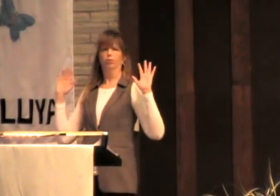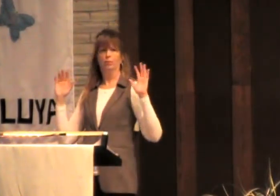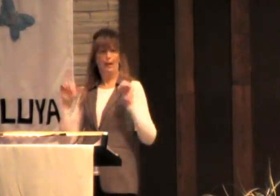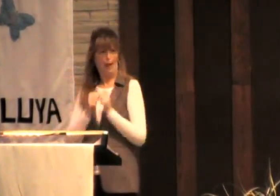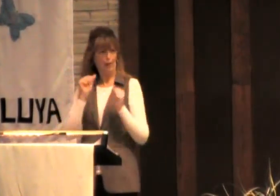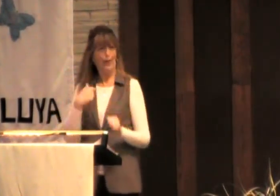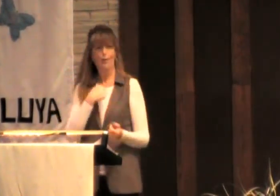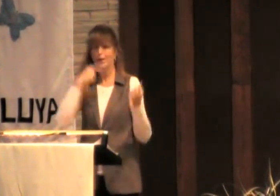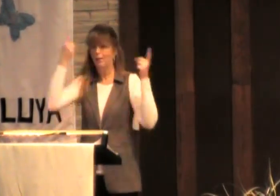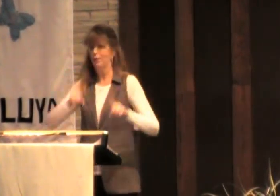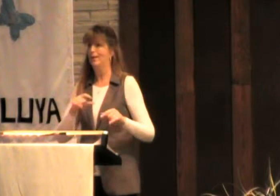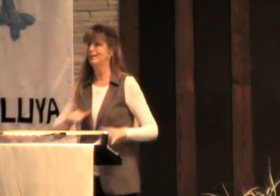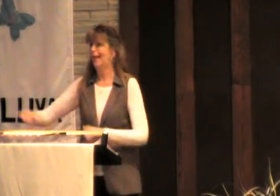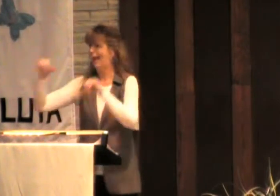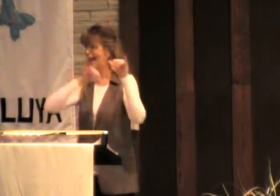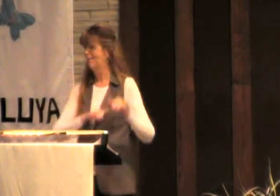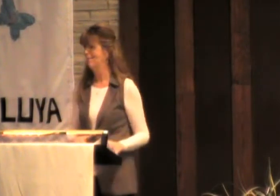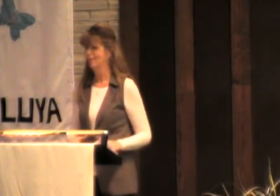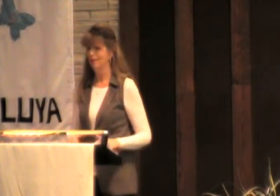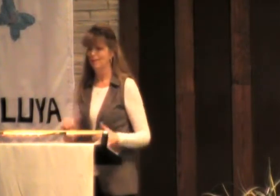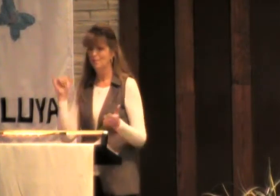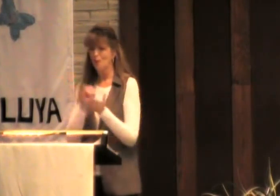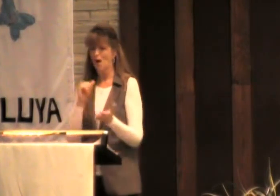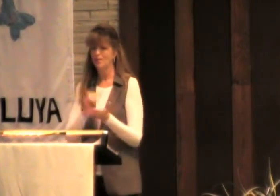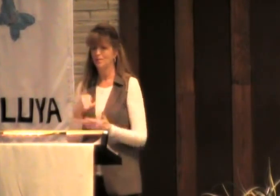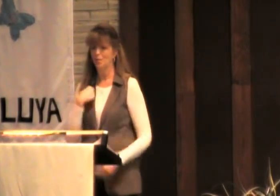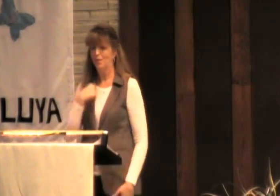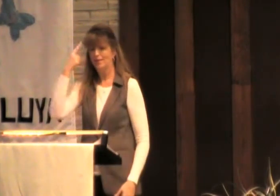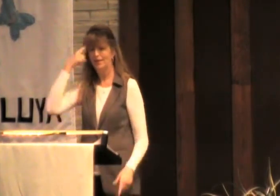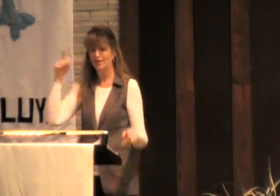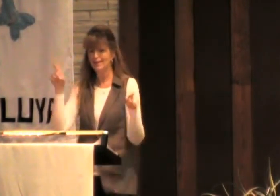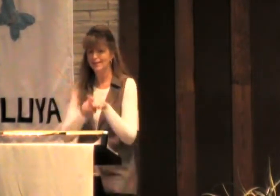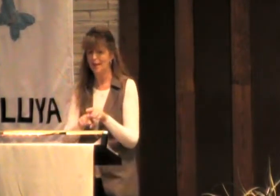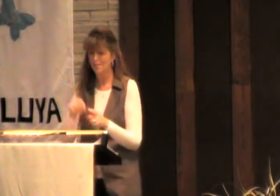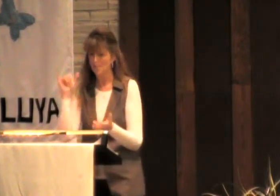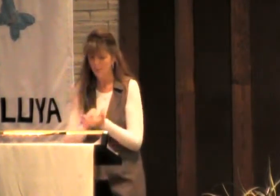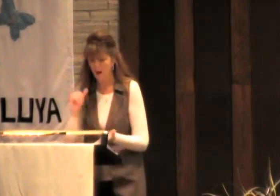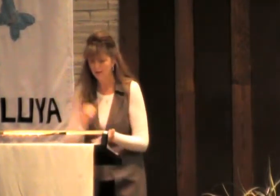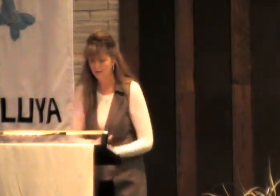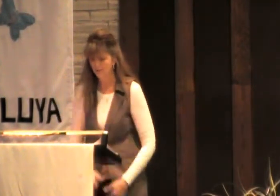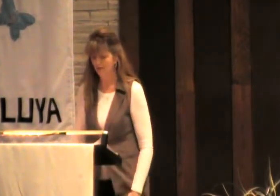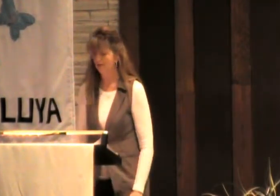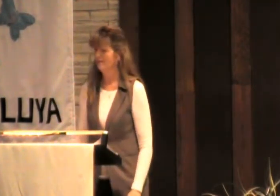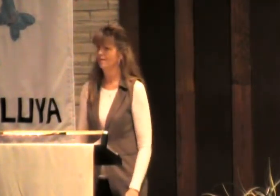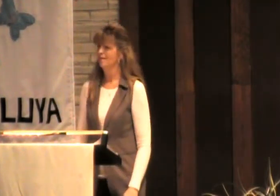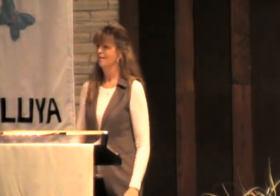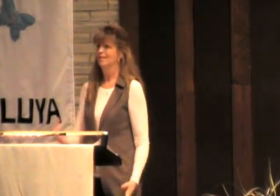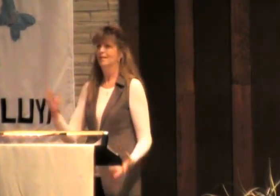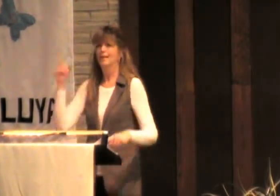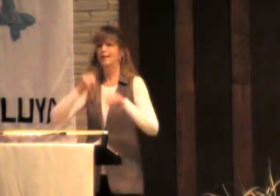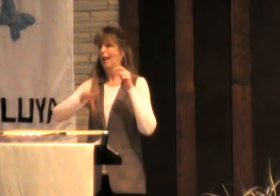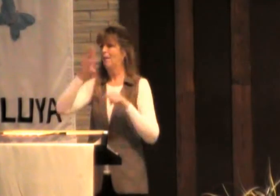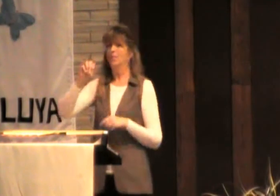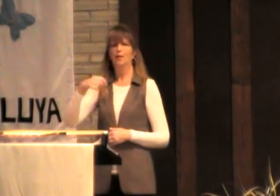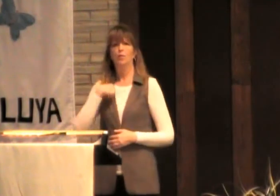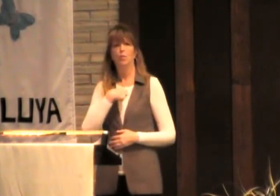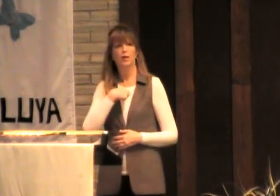I mean, how can we all agree the same? That's impossible. We don't think the same. That's